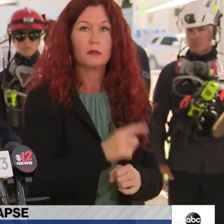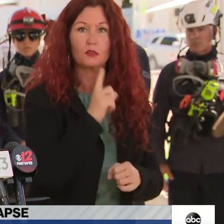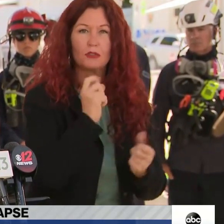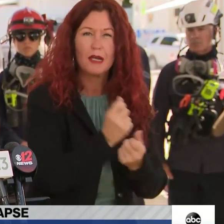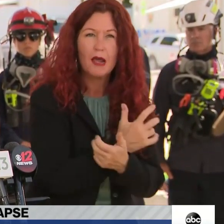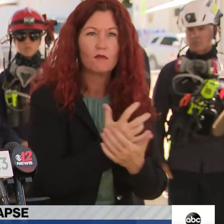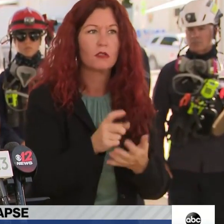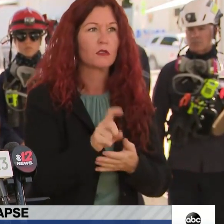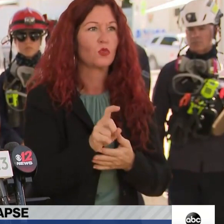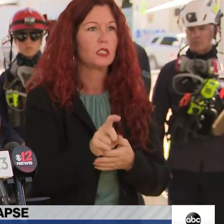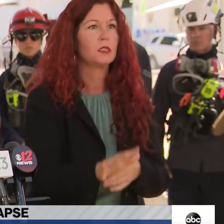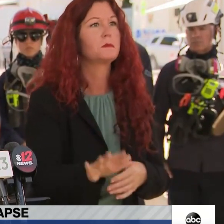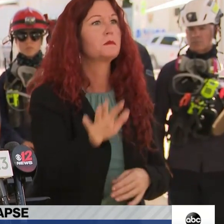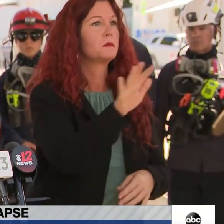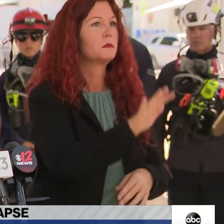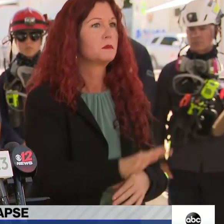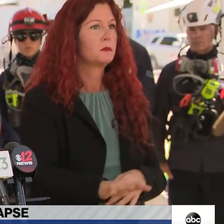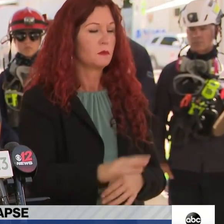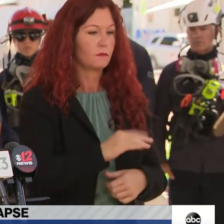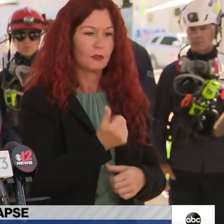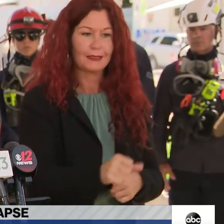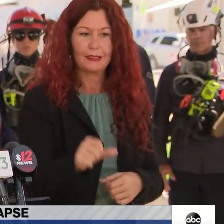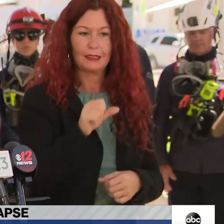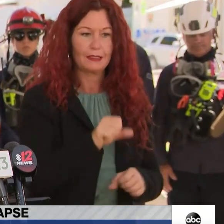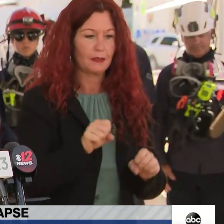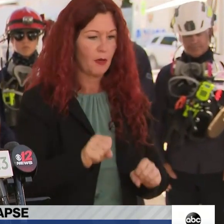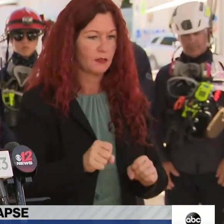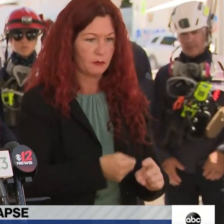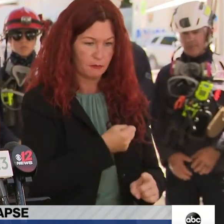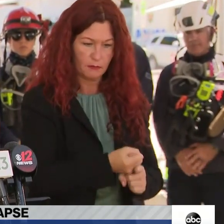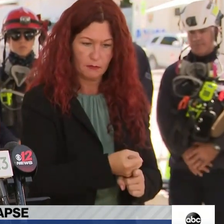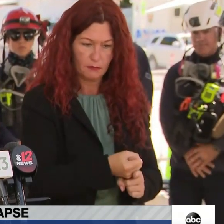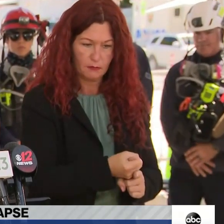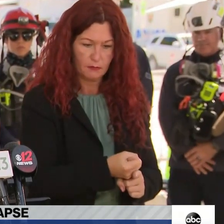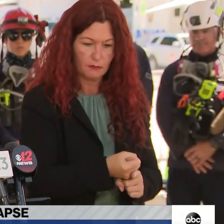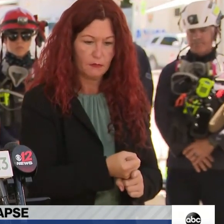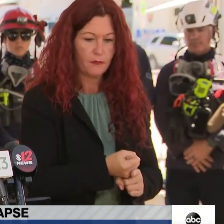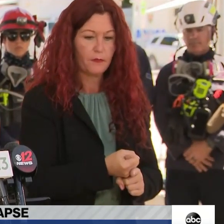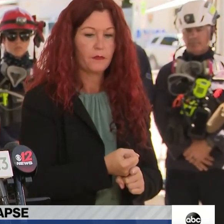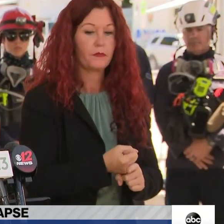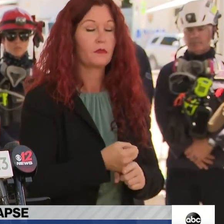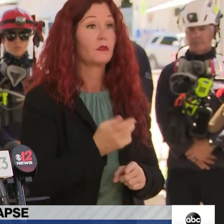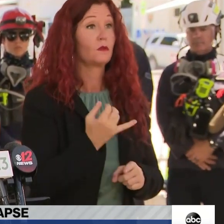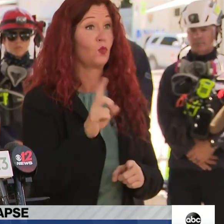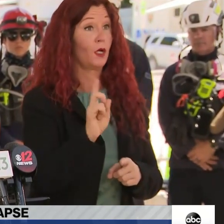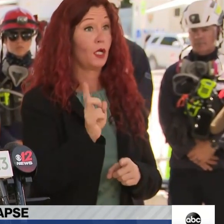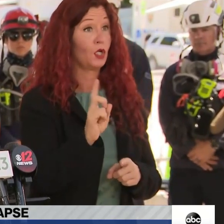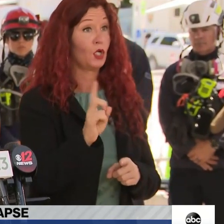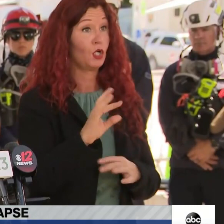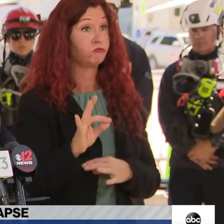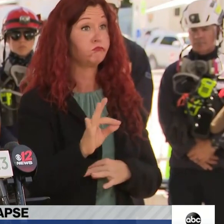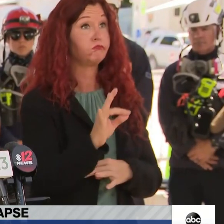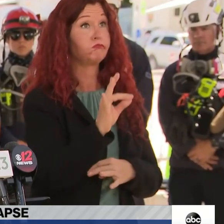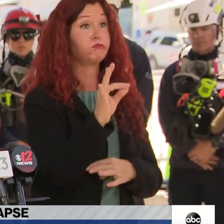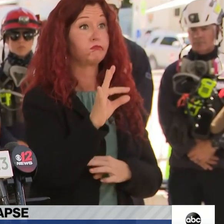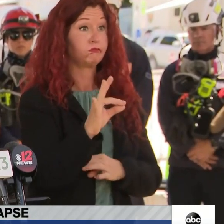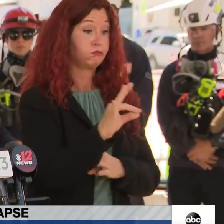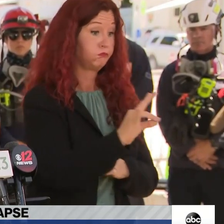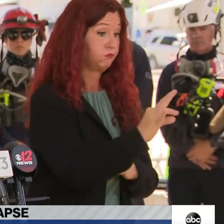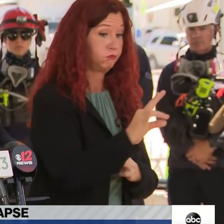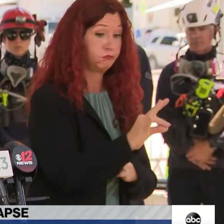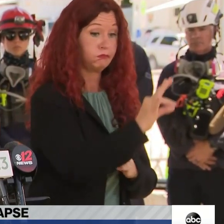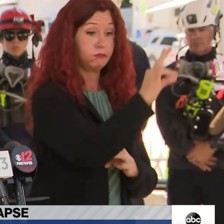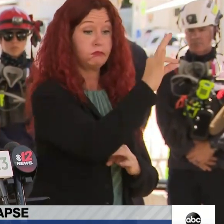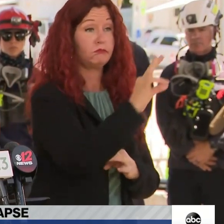to prepare for any possible impacts. There's still a lot of uncertainty about the path. We're going to hear from our